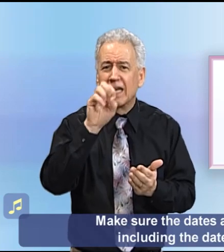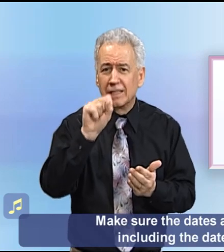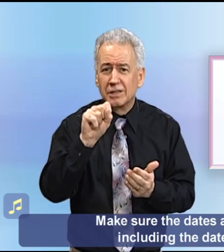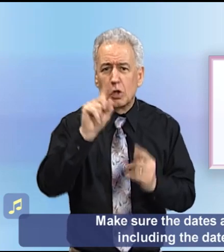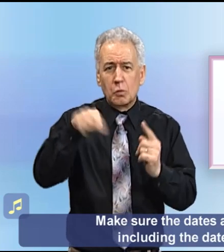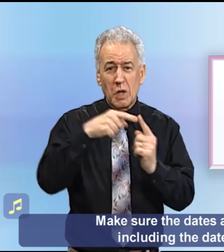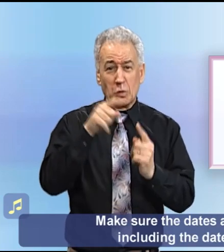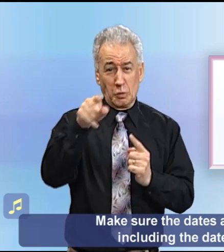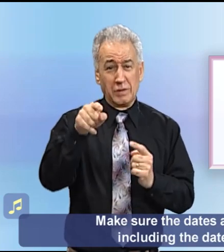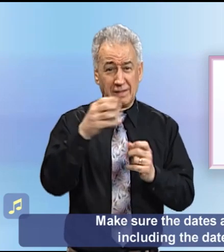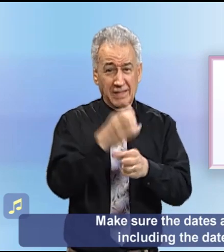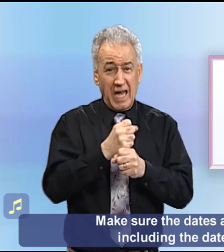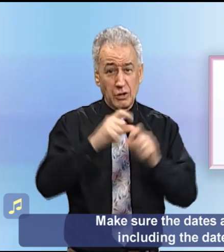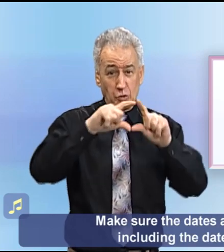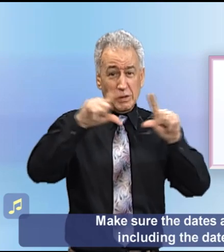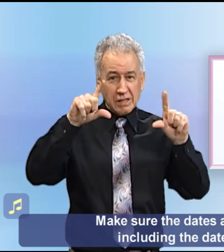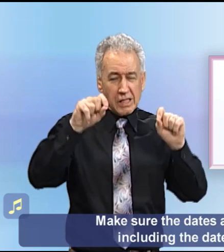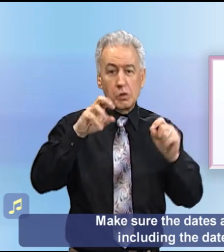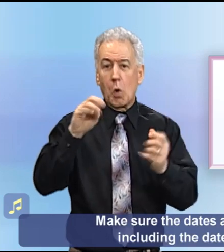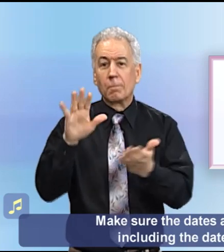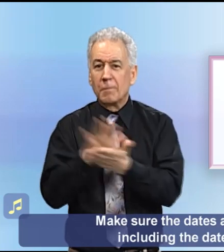the dates are visible including the date paid